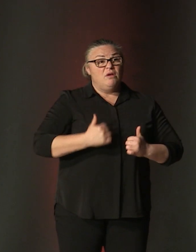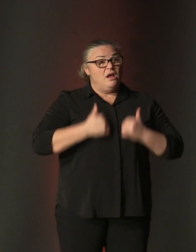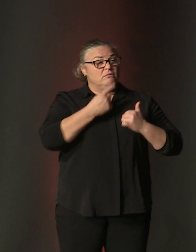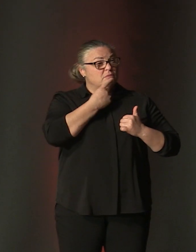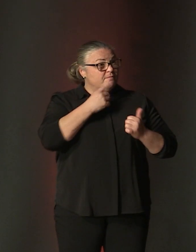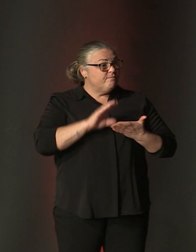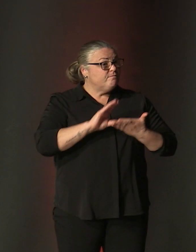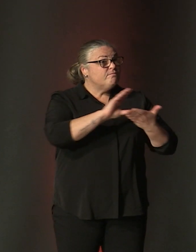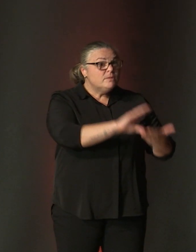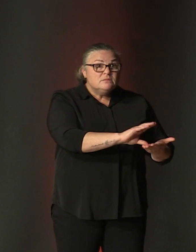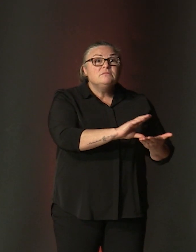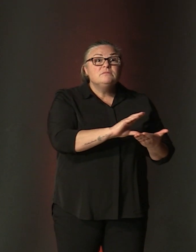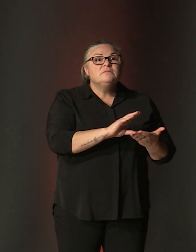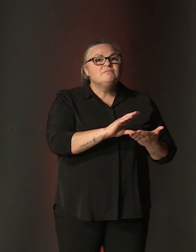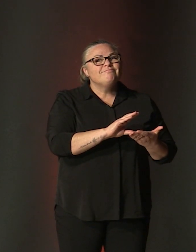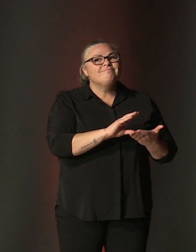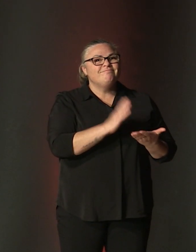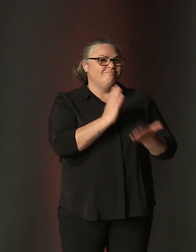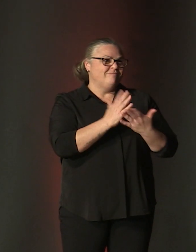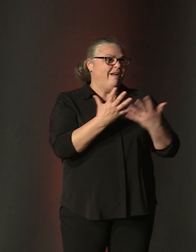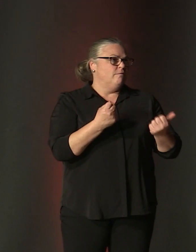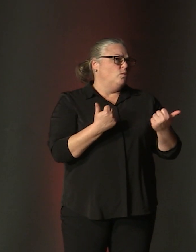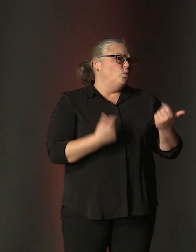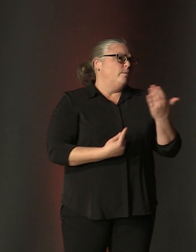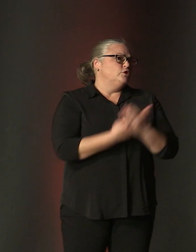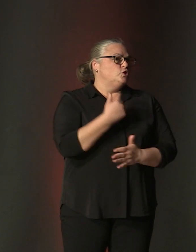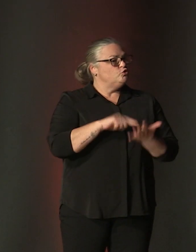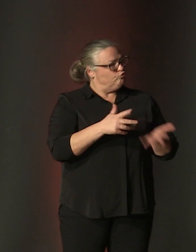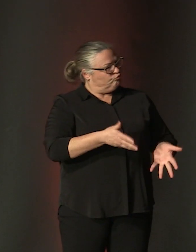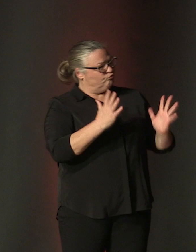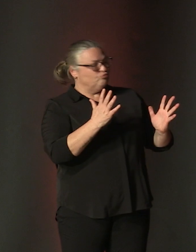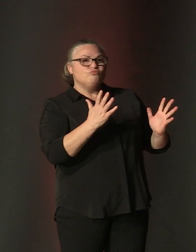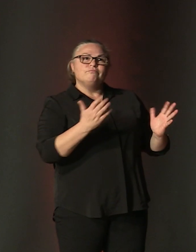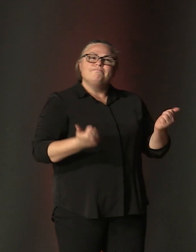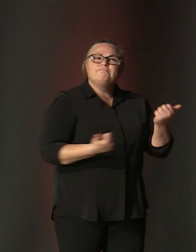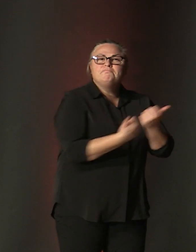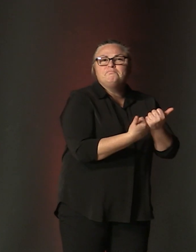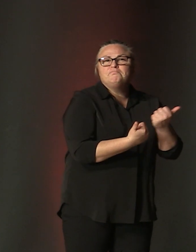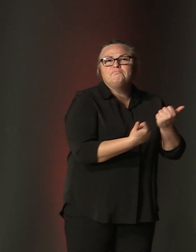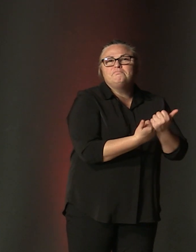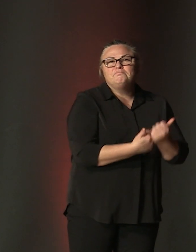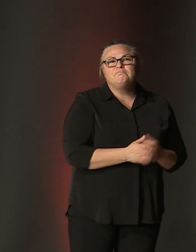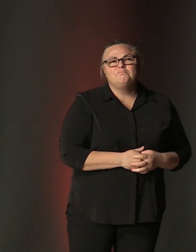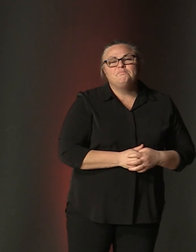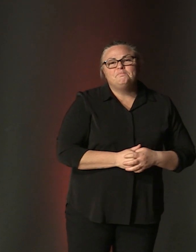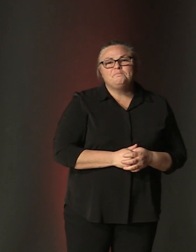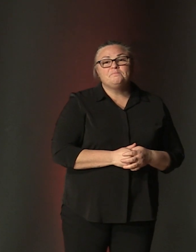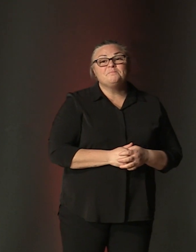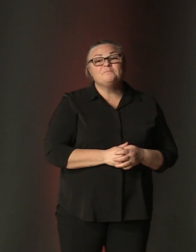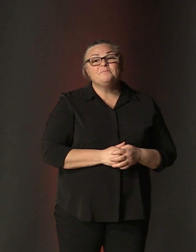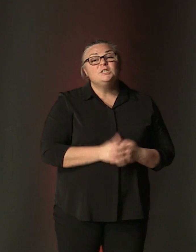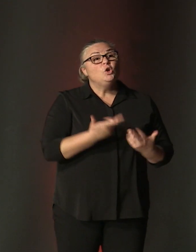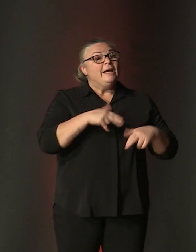And through funding mechanisms and more flexible, inclusive funding, this is where we have that opportunity to take that chance on them.